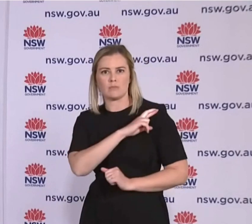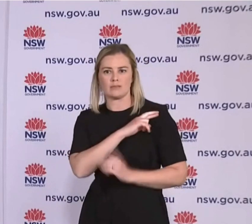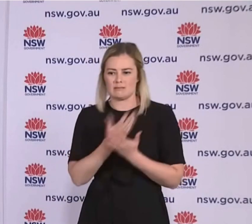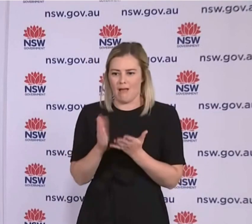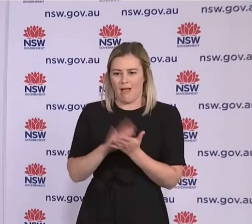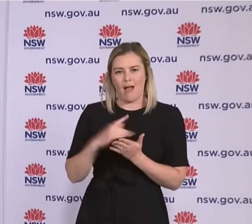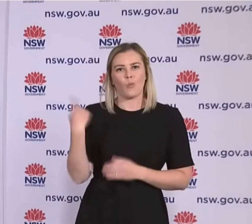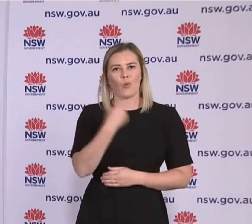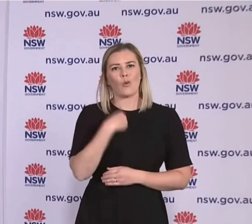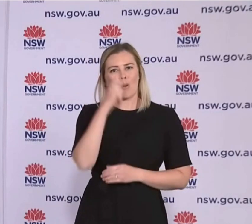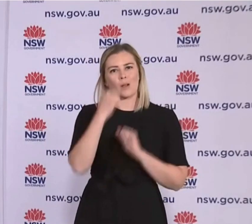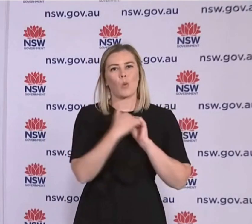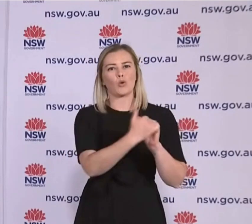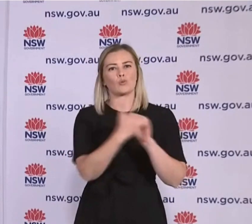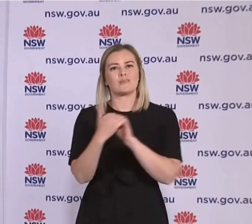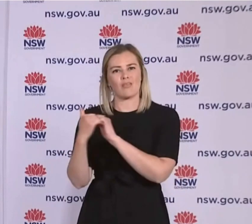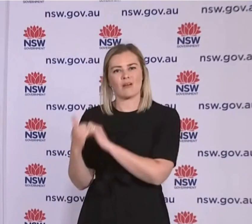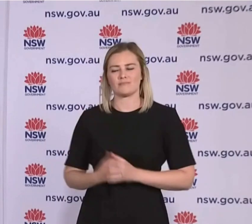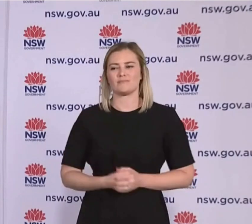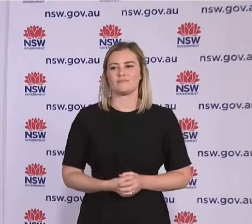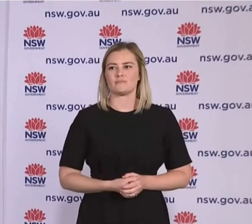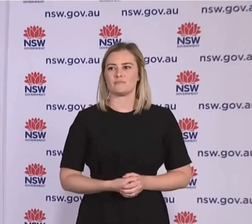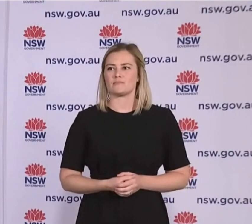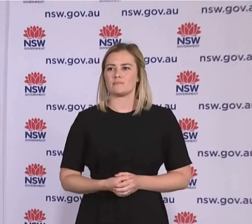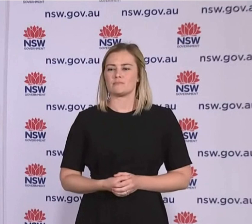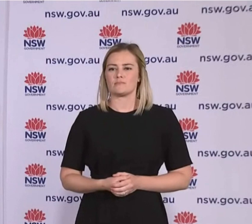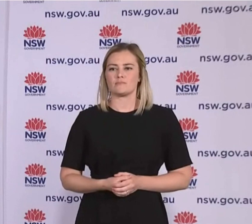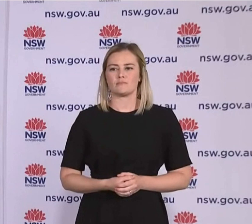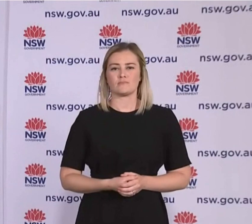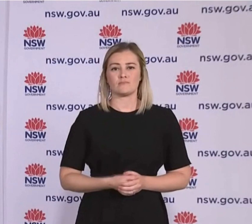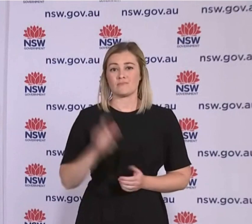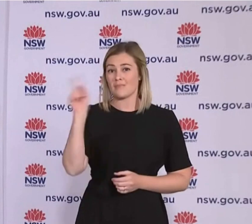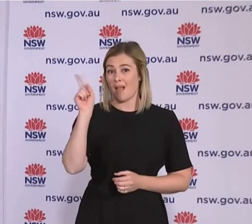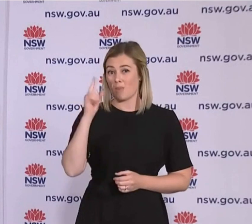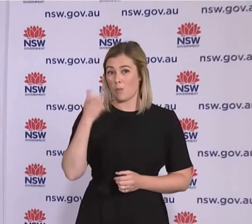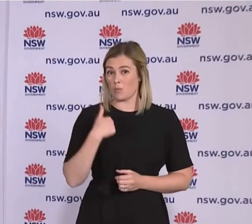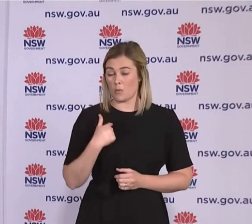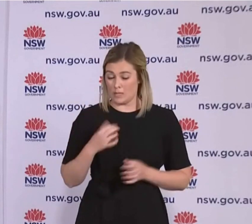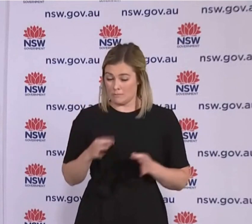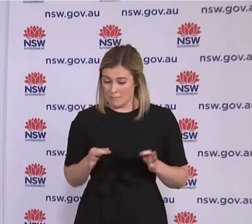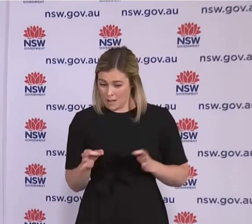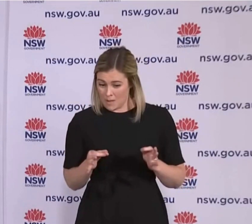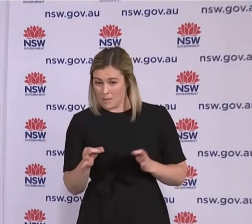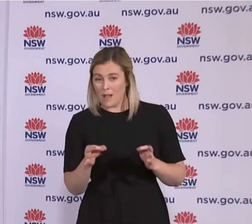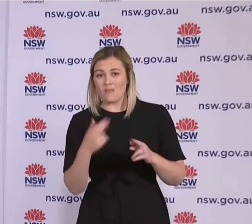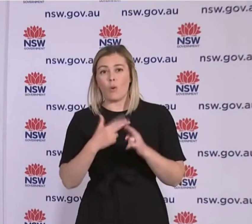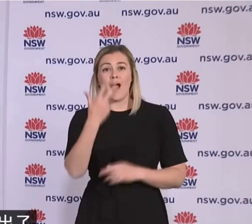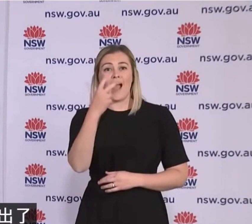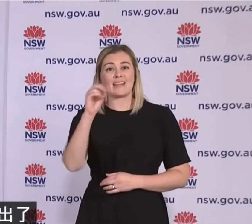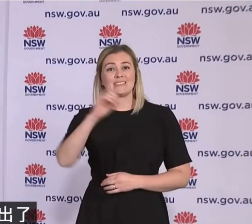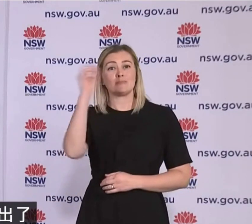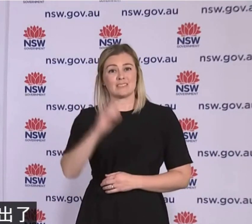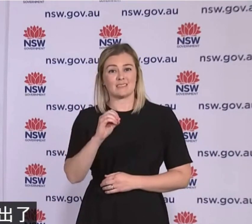together to ensure that's the case. The New South Wales Government is also busily working on our 80% roadmap. So we've obviously put